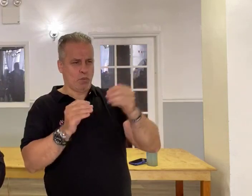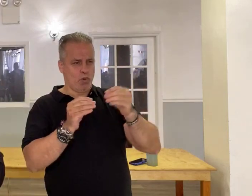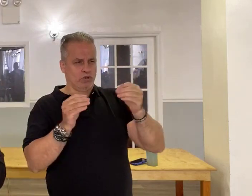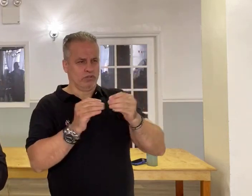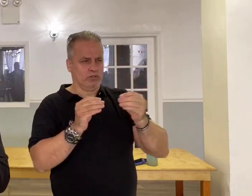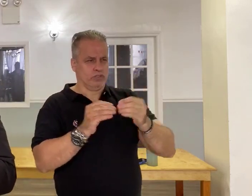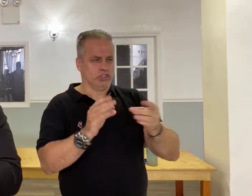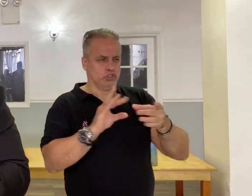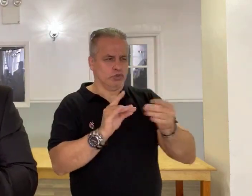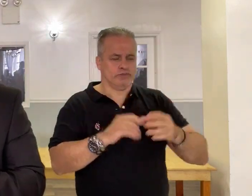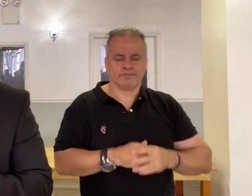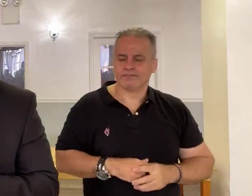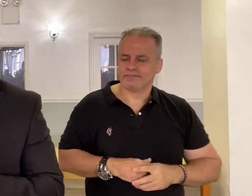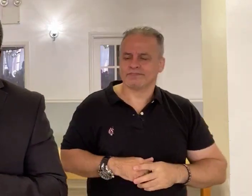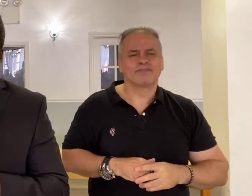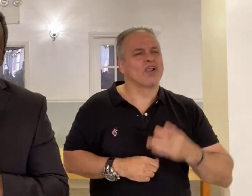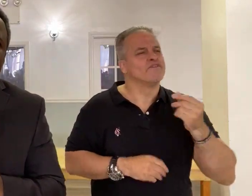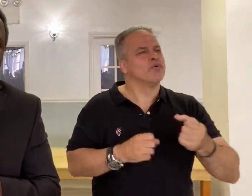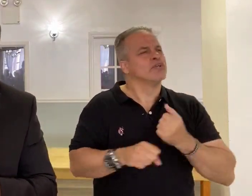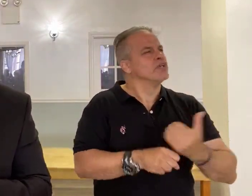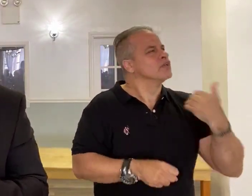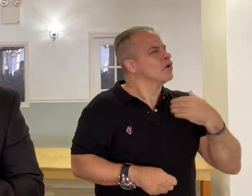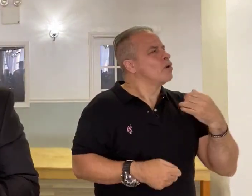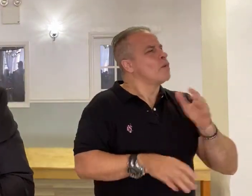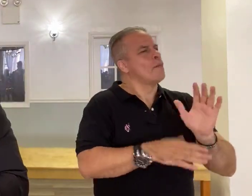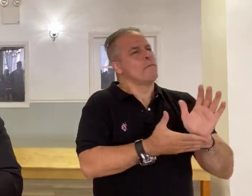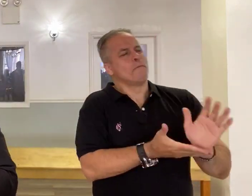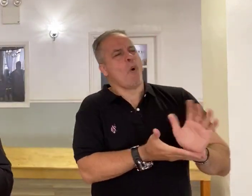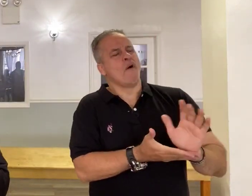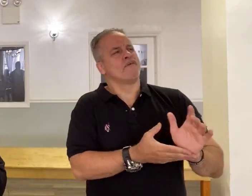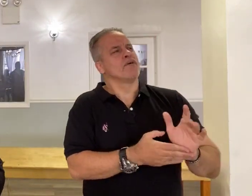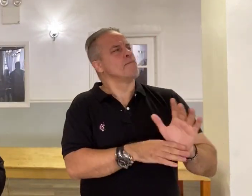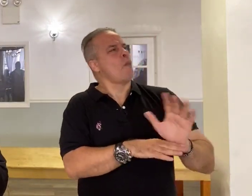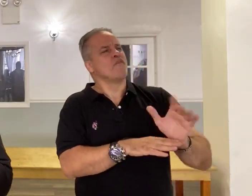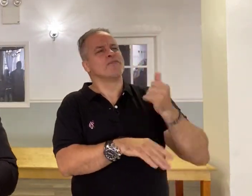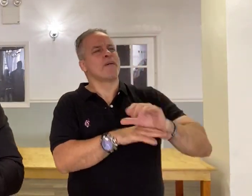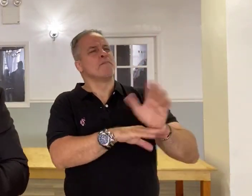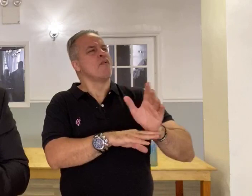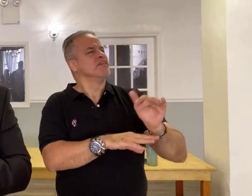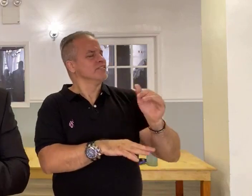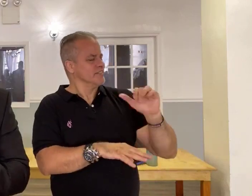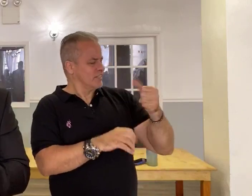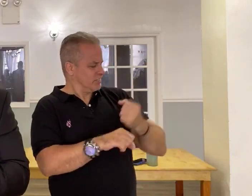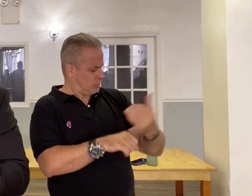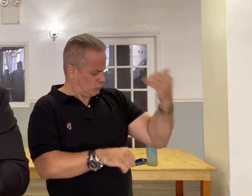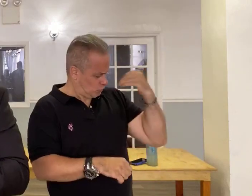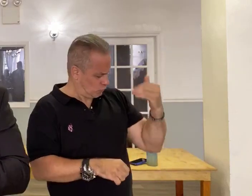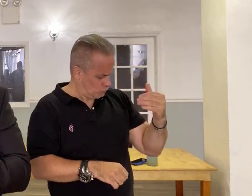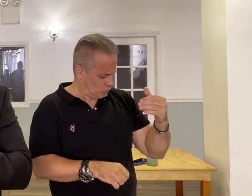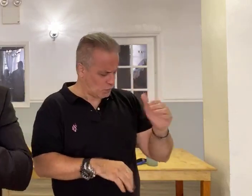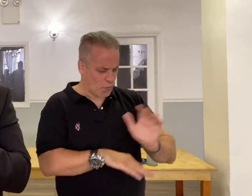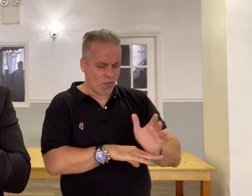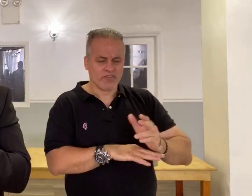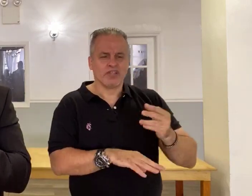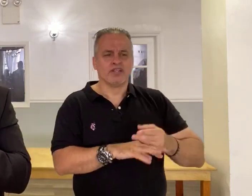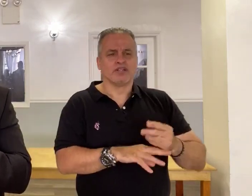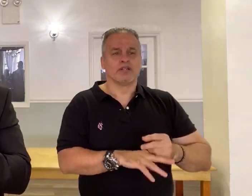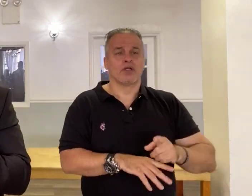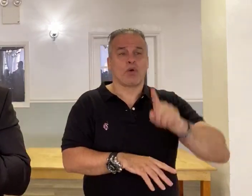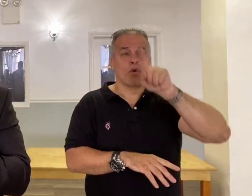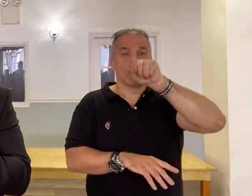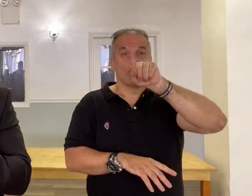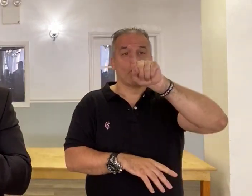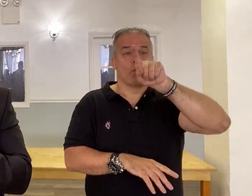know. A couple years ago, there was a movie made, about 10 years ago. The movie was called